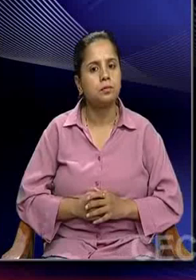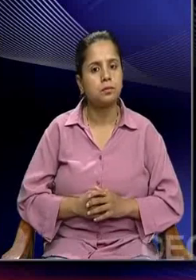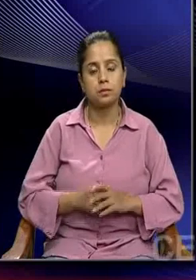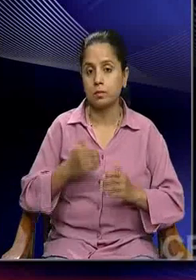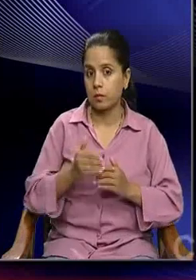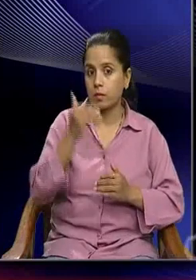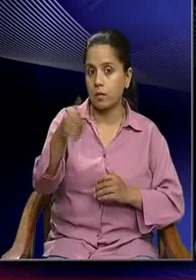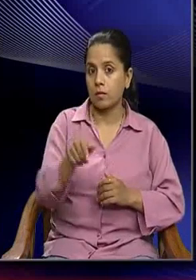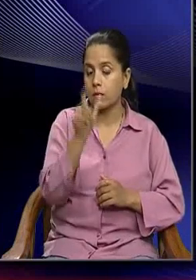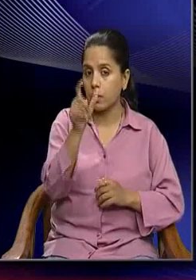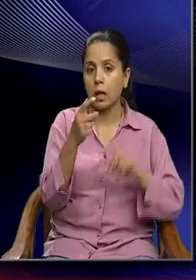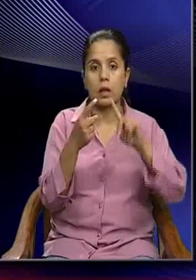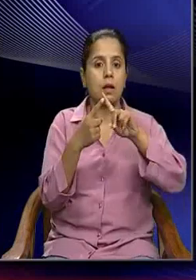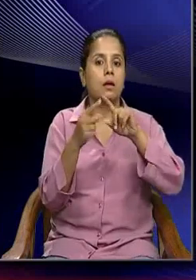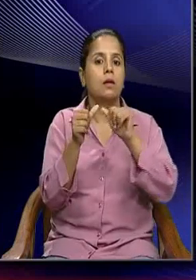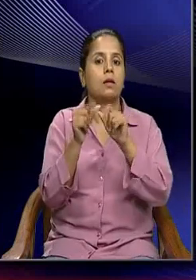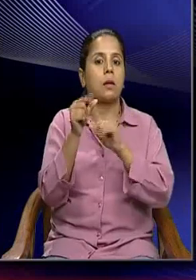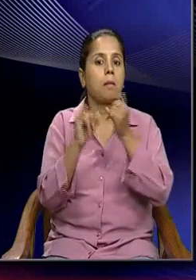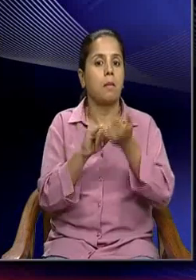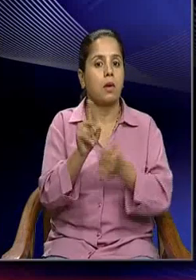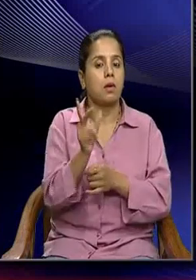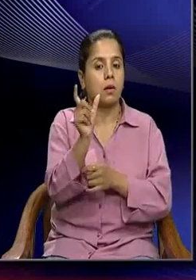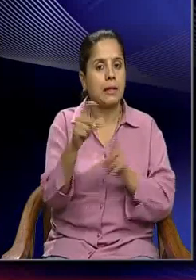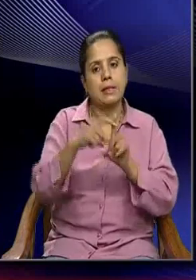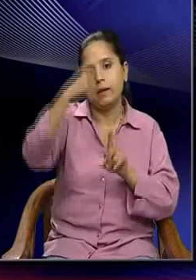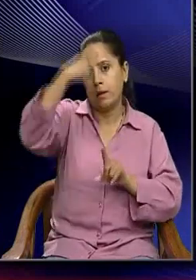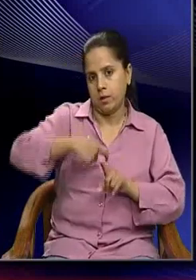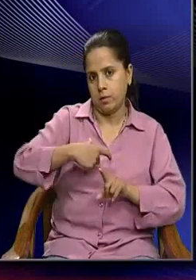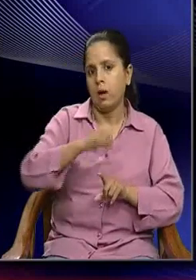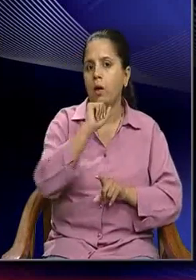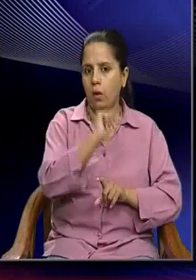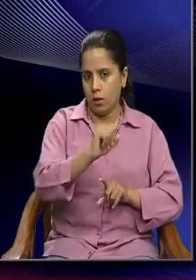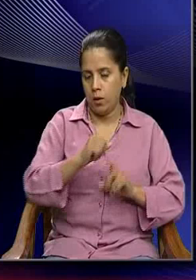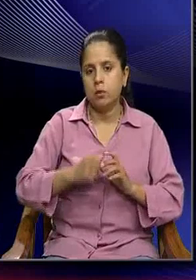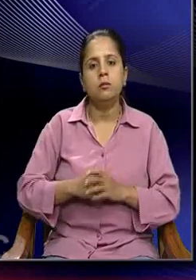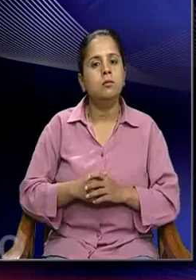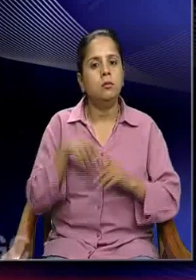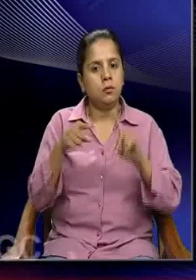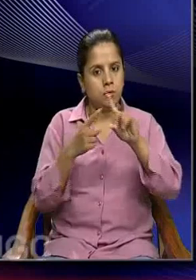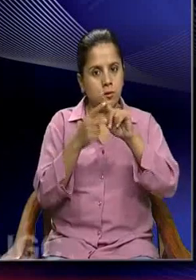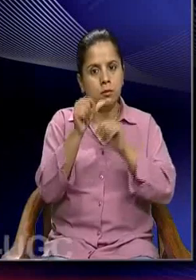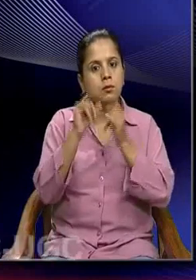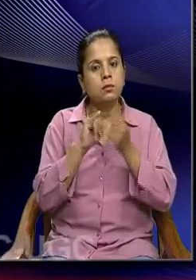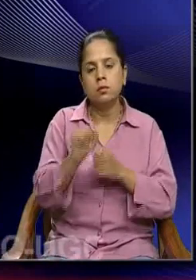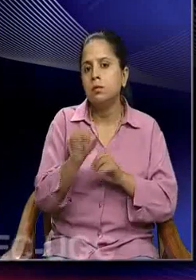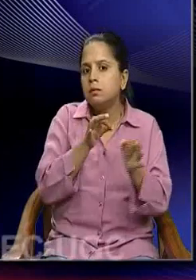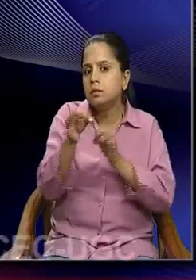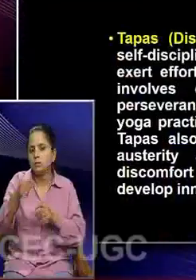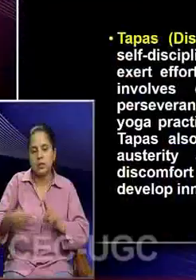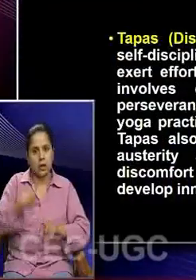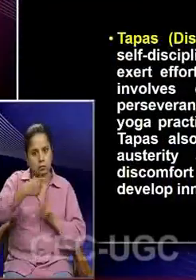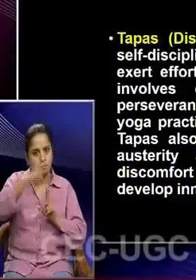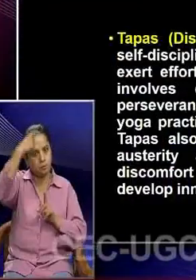Then comes tapas, which is discipline. So tapas refers to